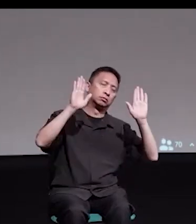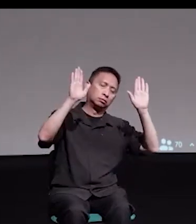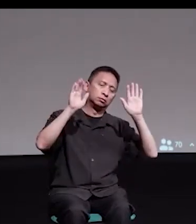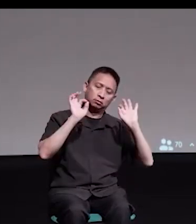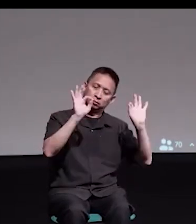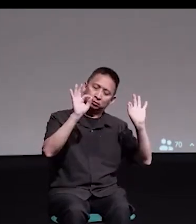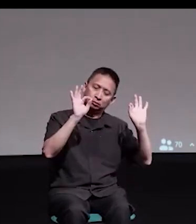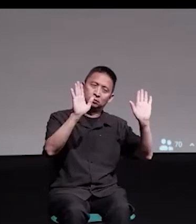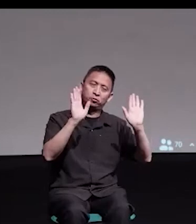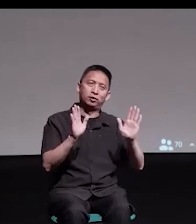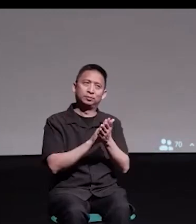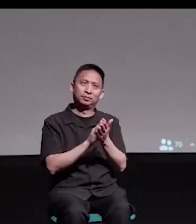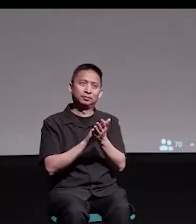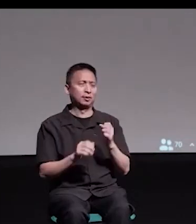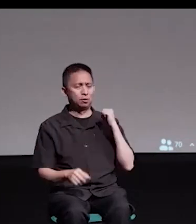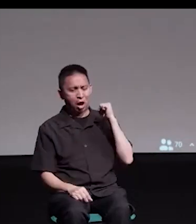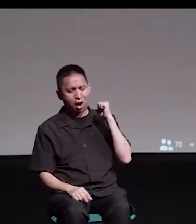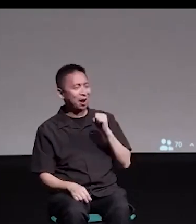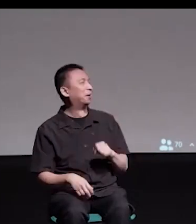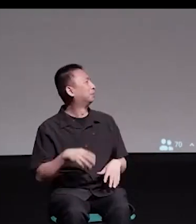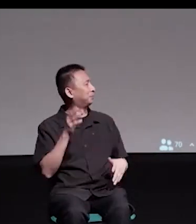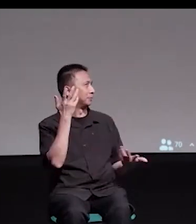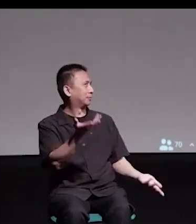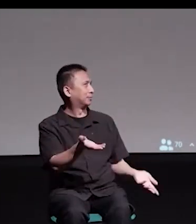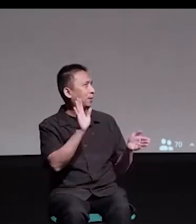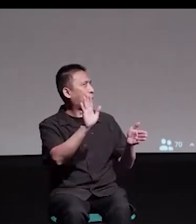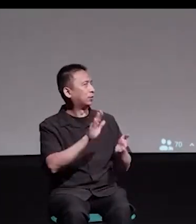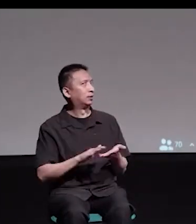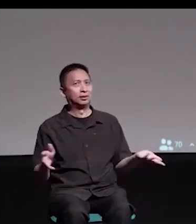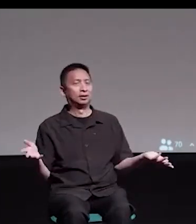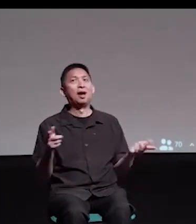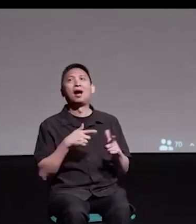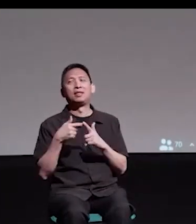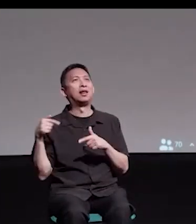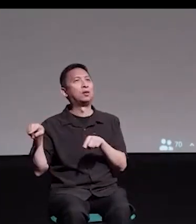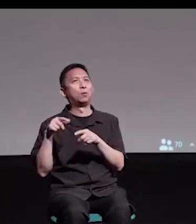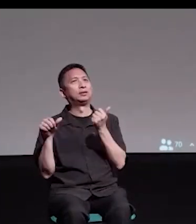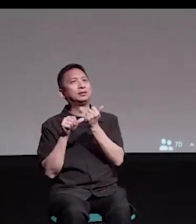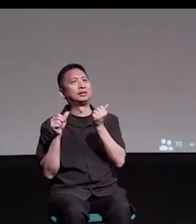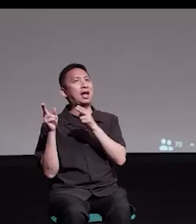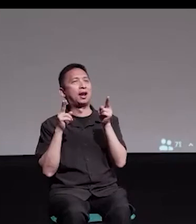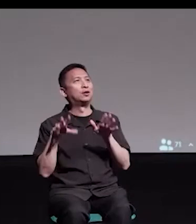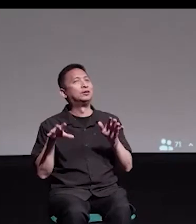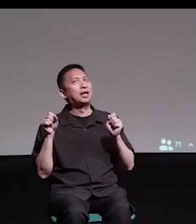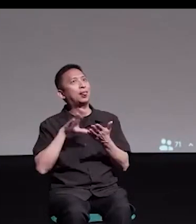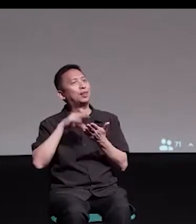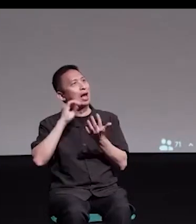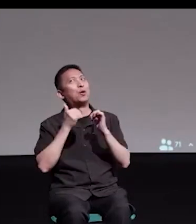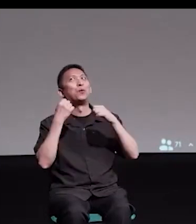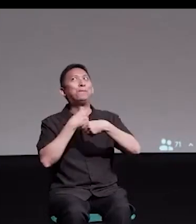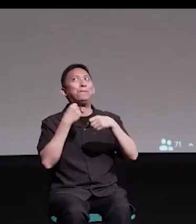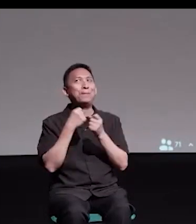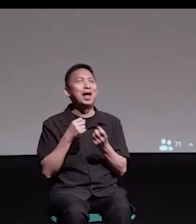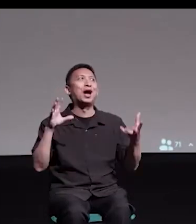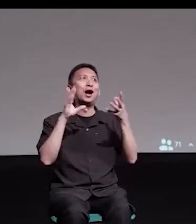favorite. Yes. Who could have time to learn how to make stories